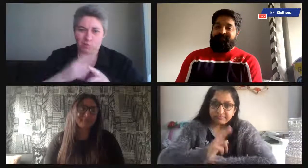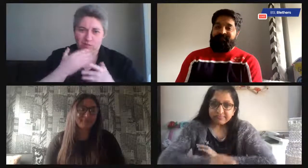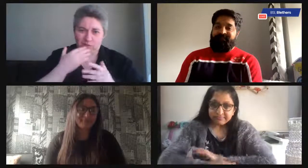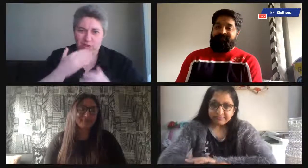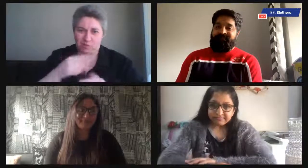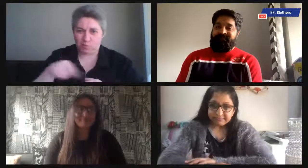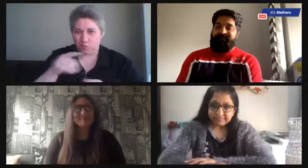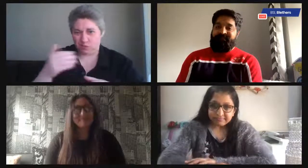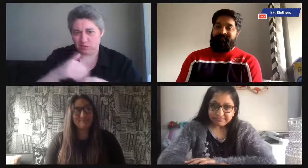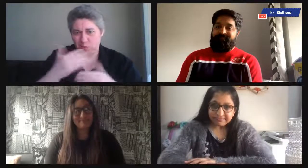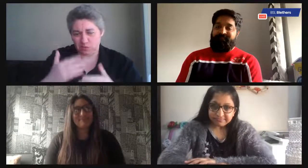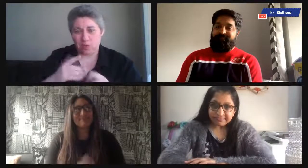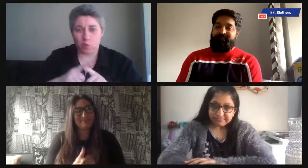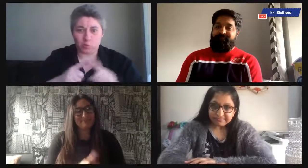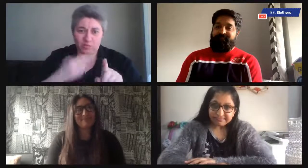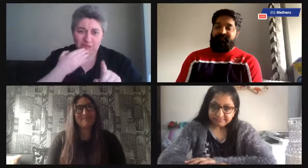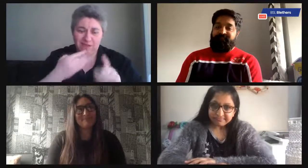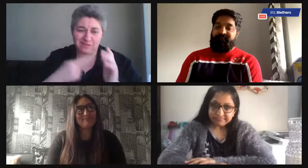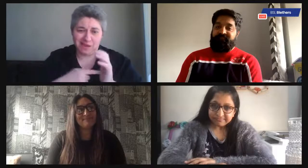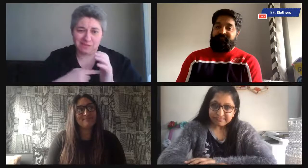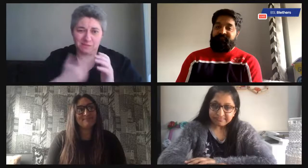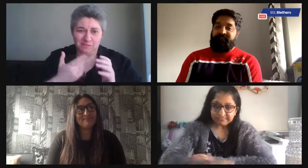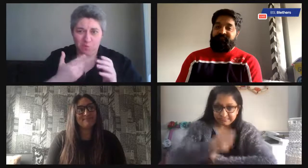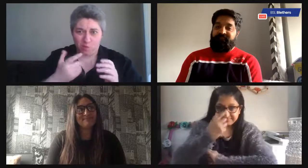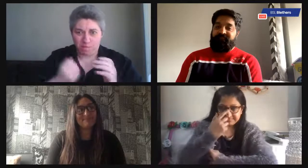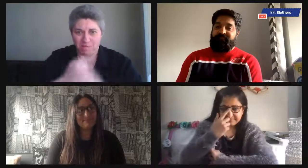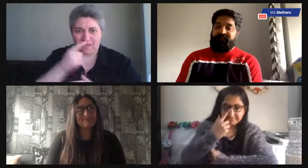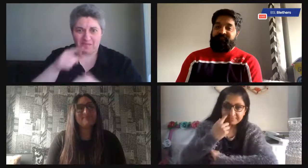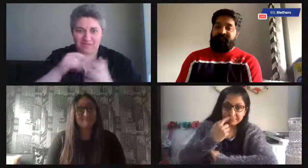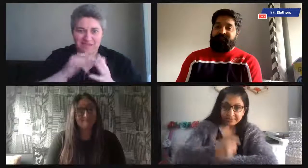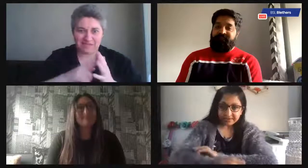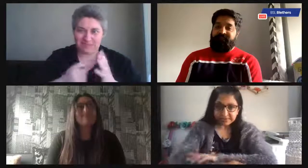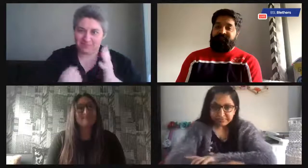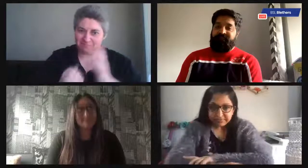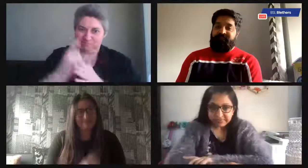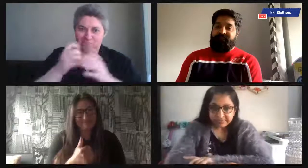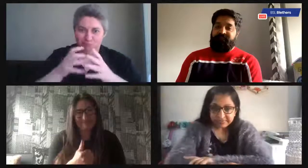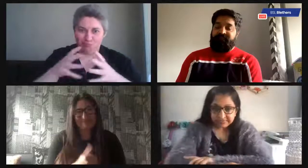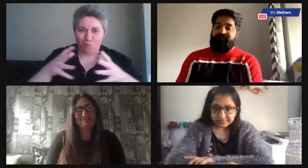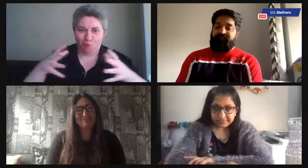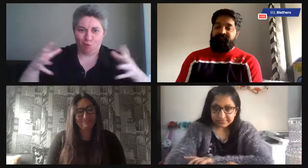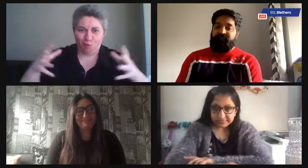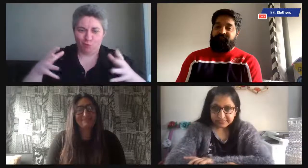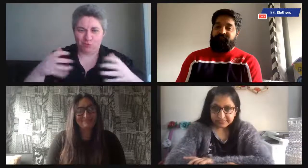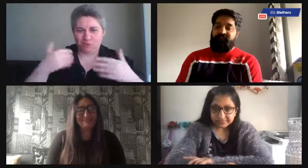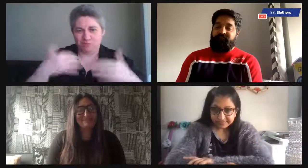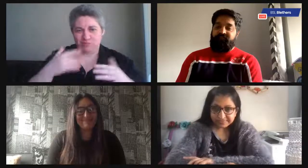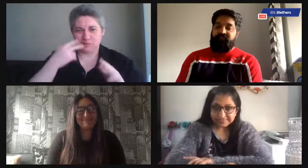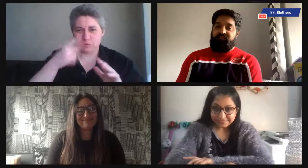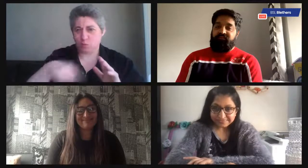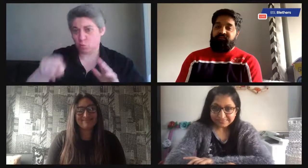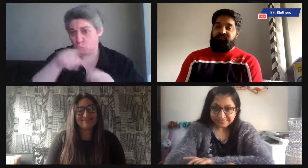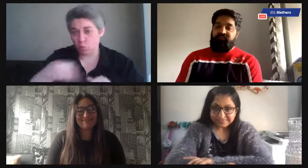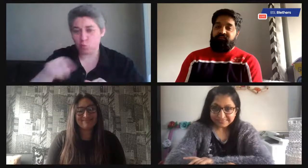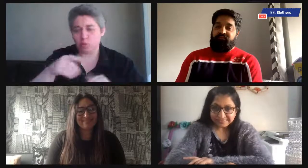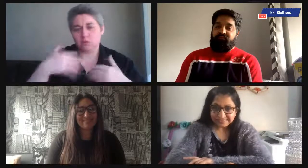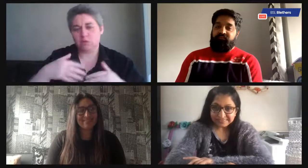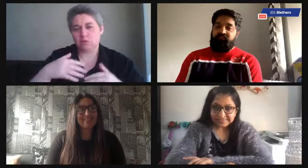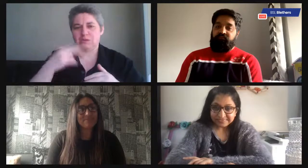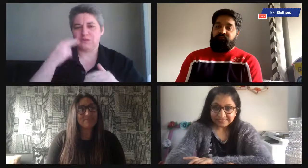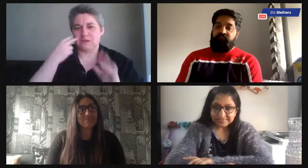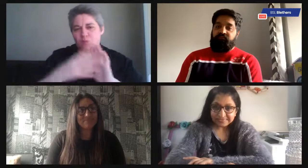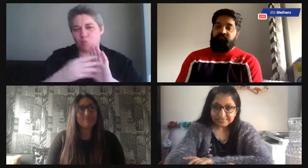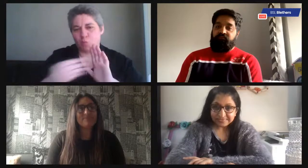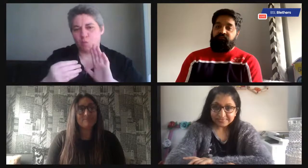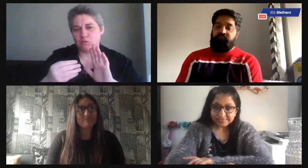and see all about your projects. And I can just can't thank you enough, Tasnim, for making this happen. You know, this is